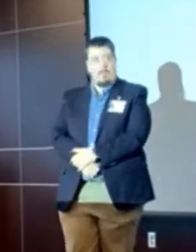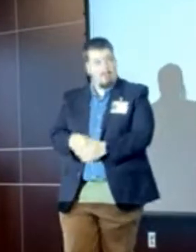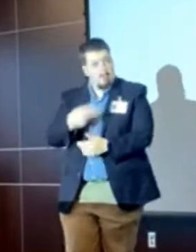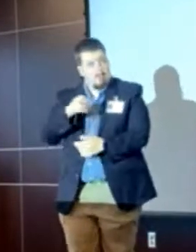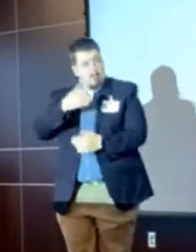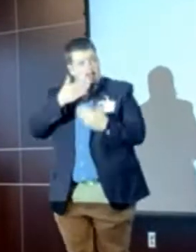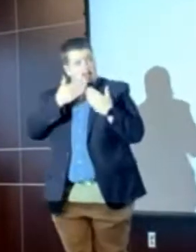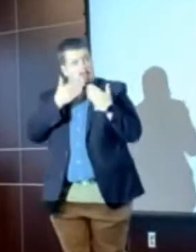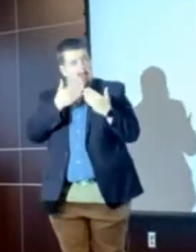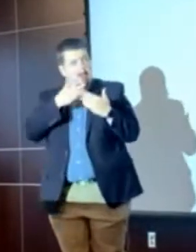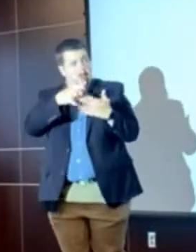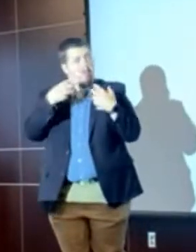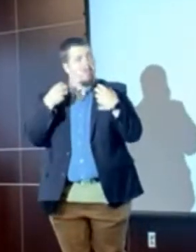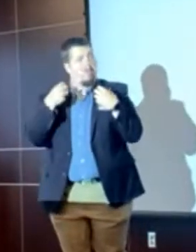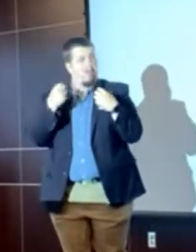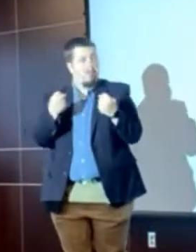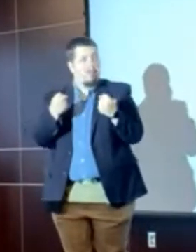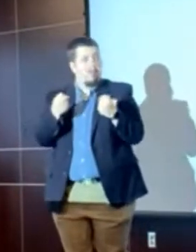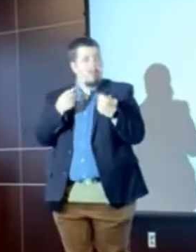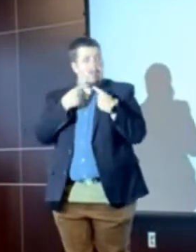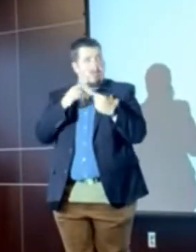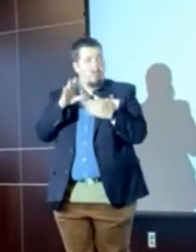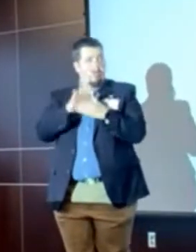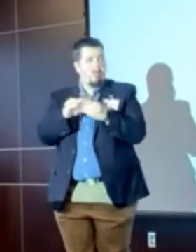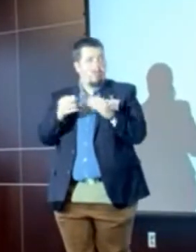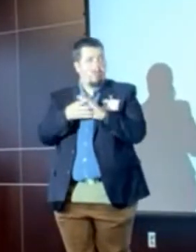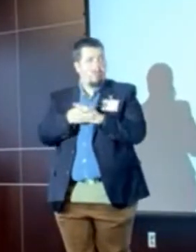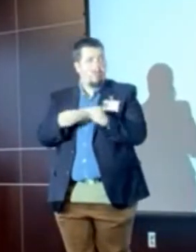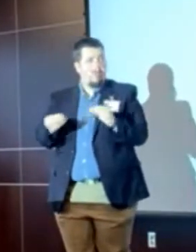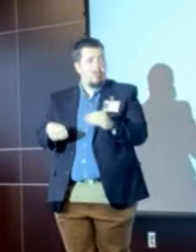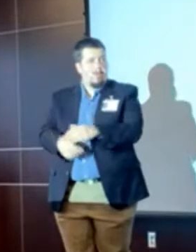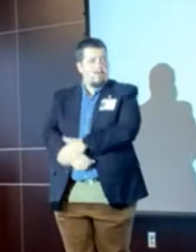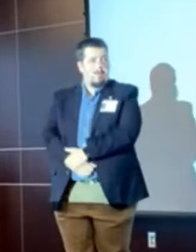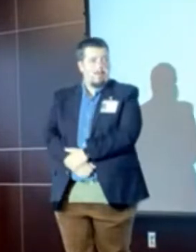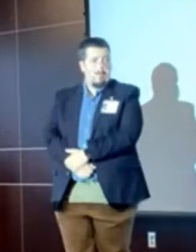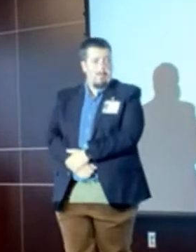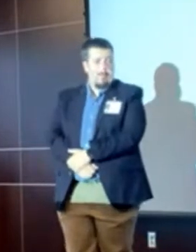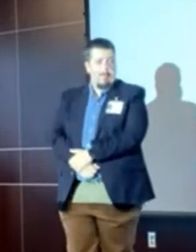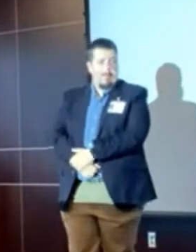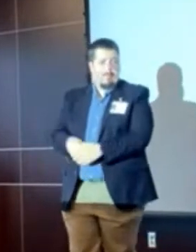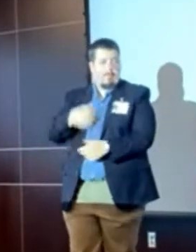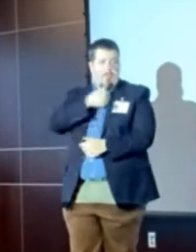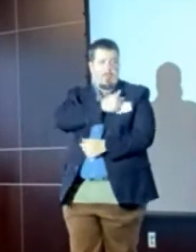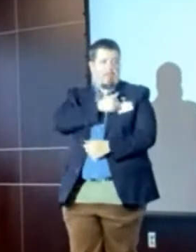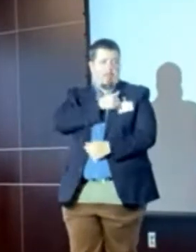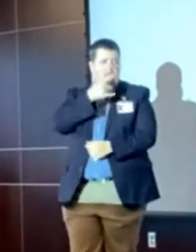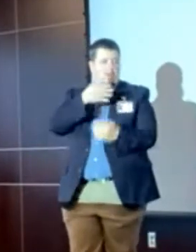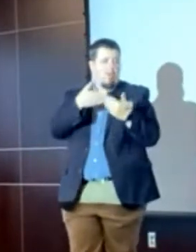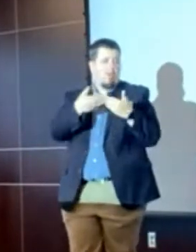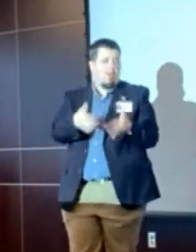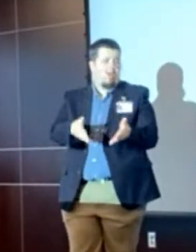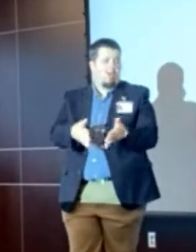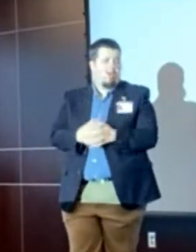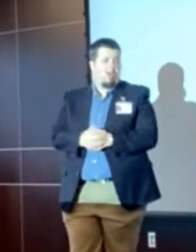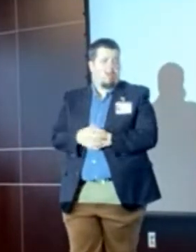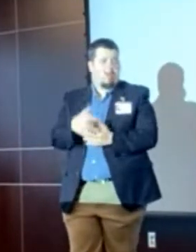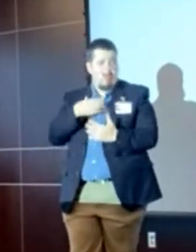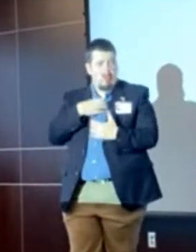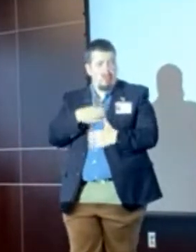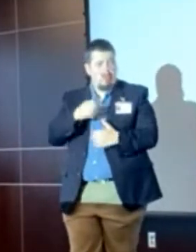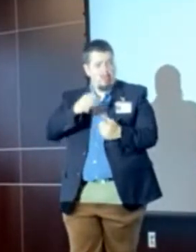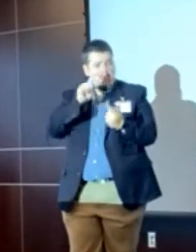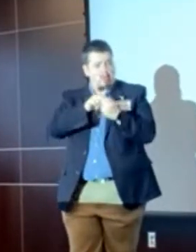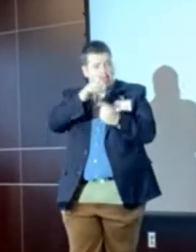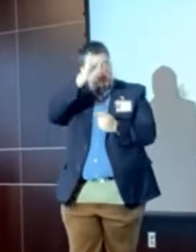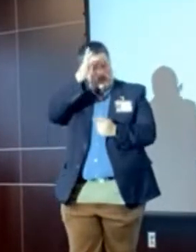Heather, thank you for your bravery and for telling your story. I'm so sorry for your loss. And, I wish I could have met